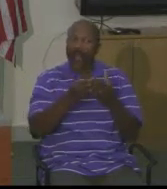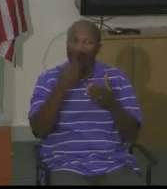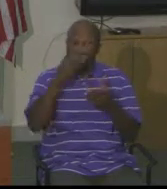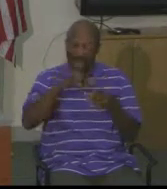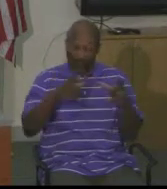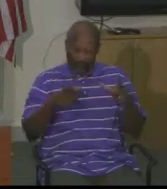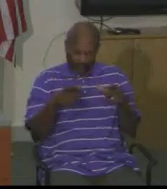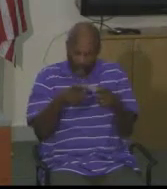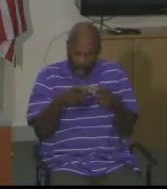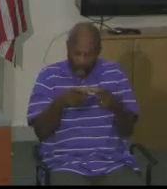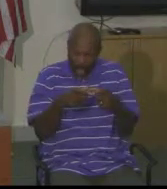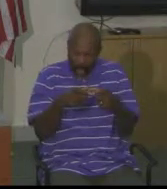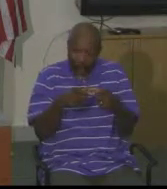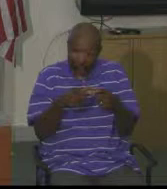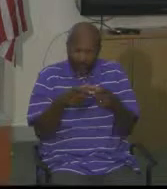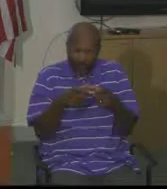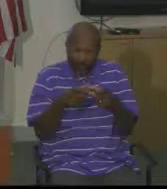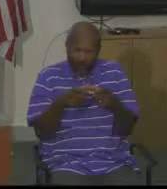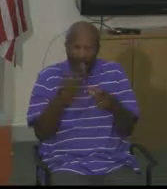factor.